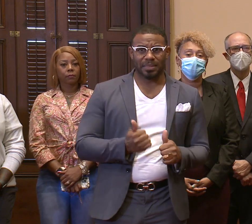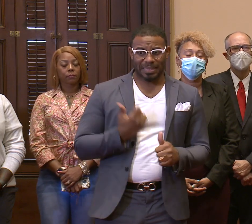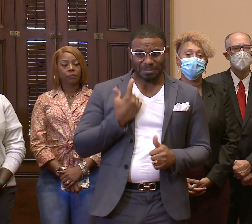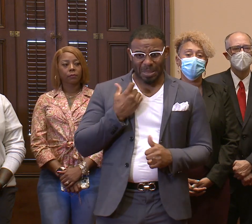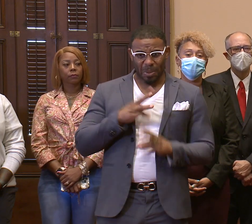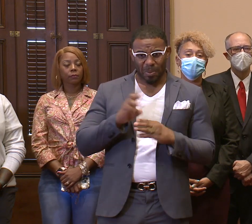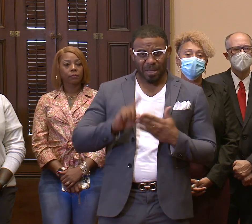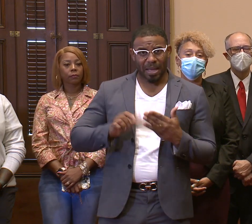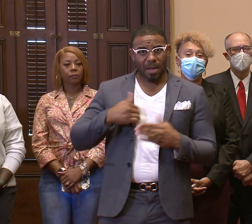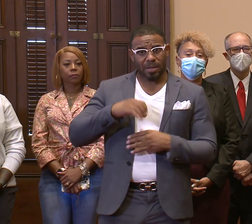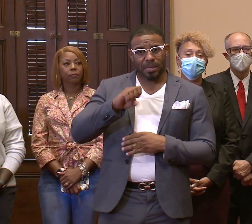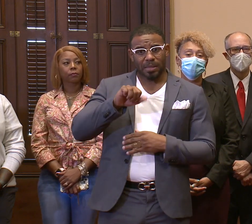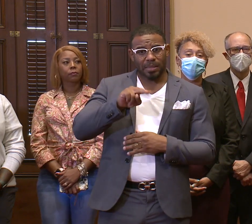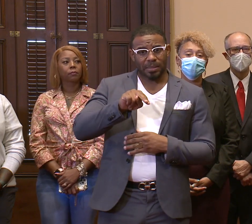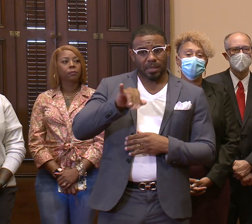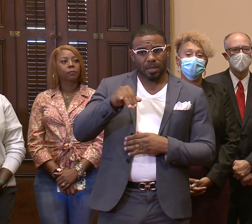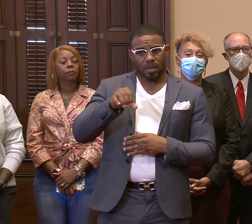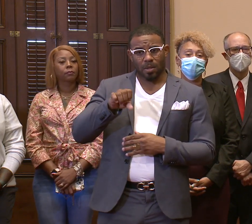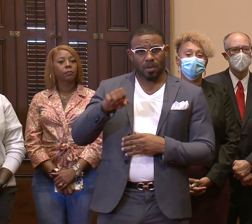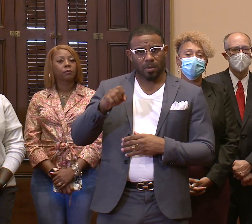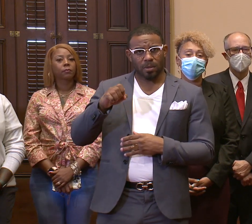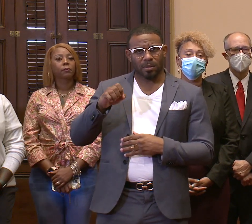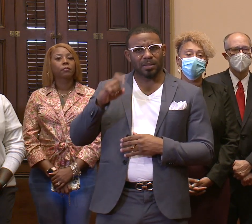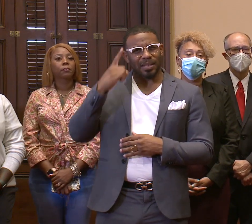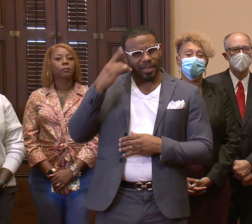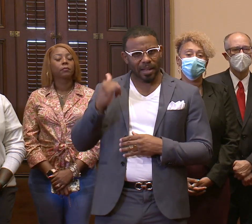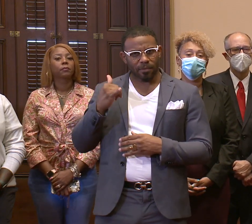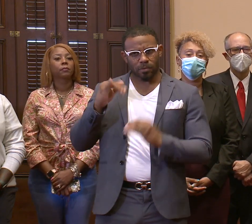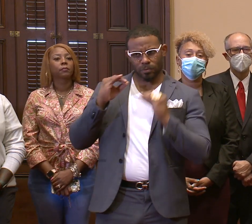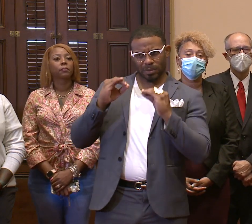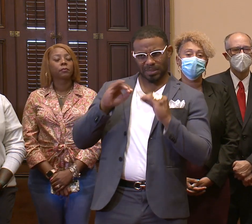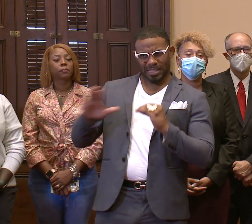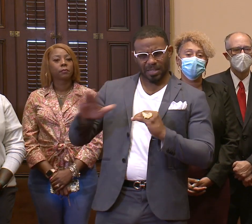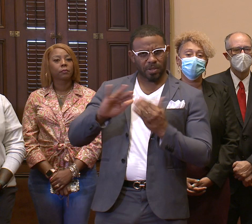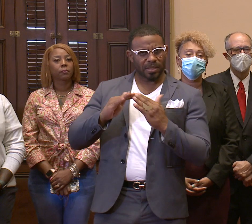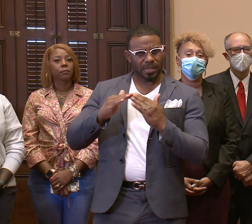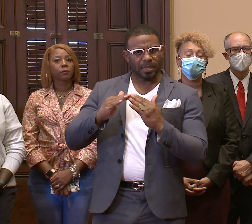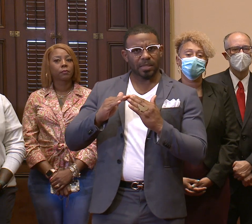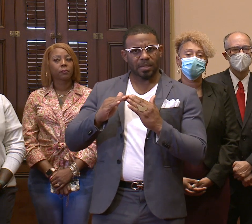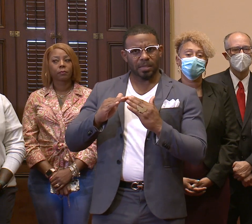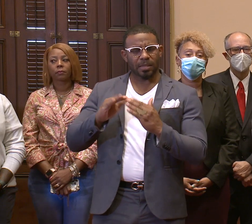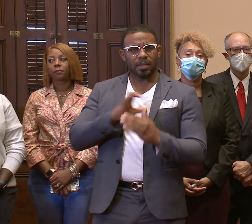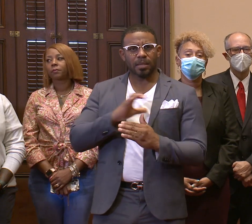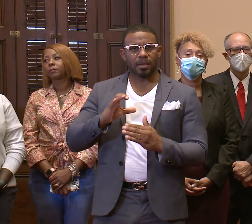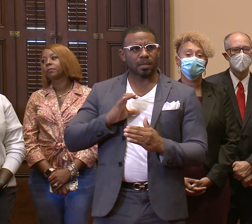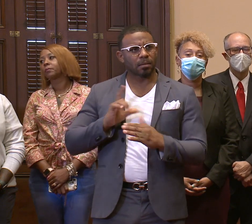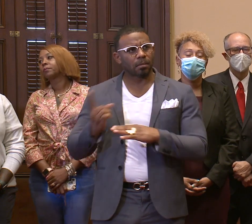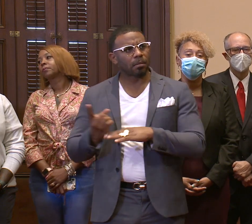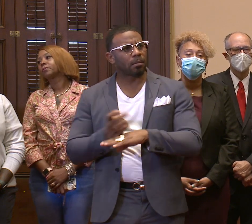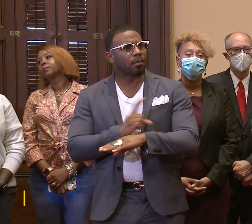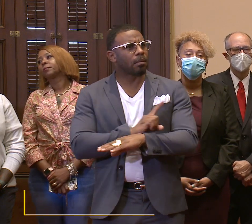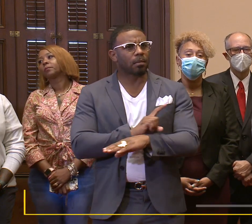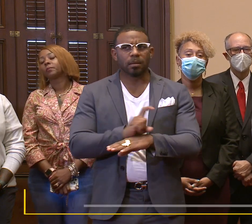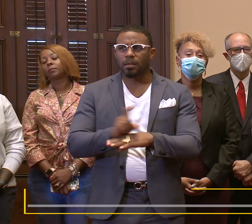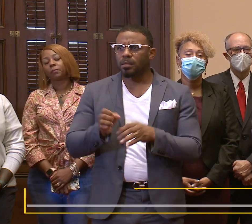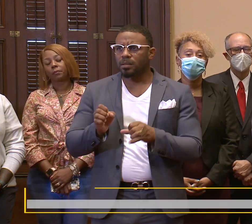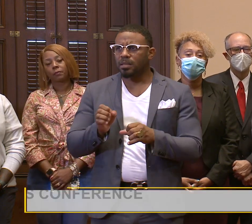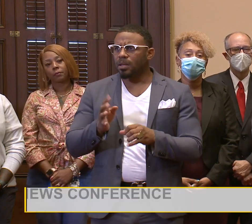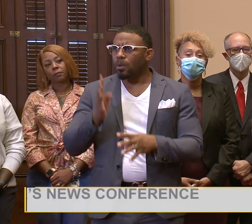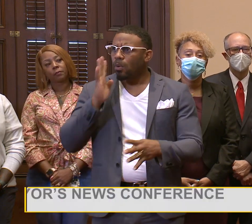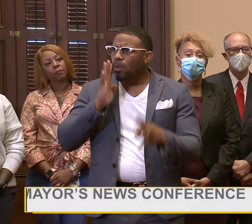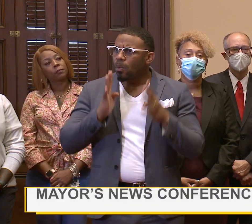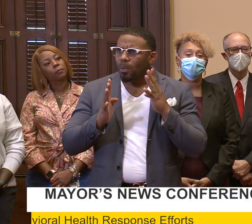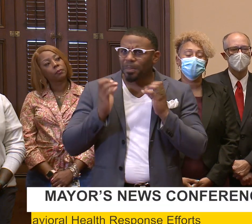weekend, I was in San Jose teaching trauma-informed care to their city council. As I walked through the streets, I passed